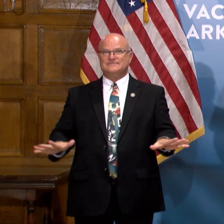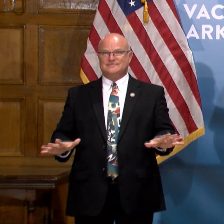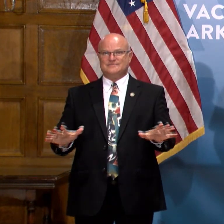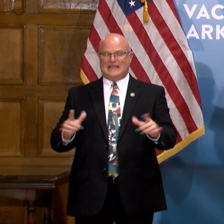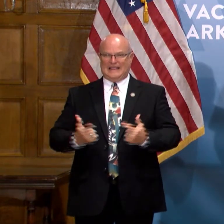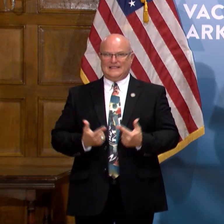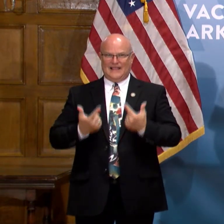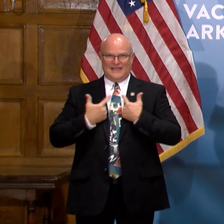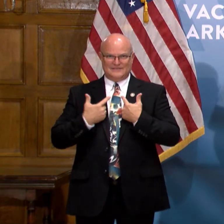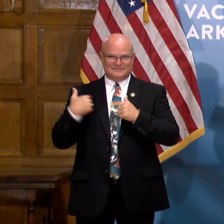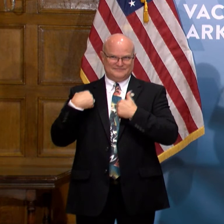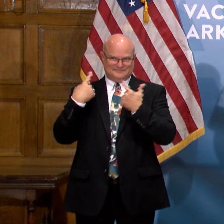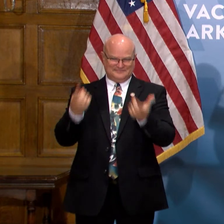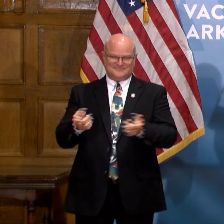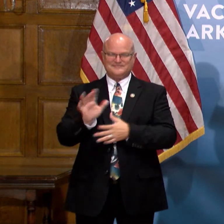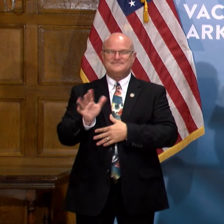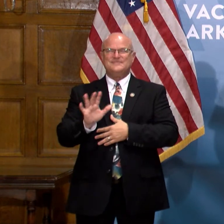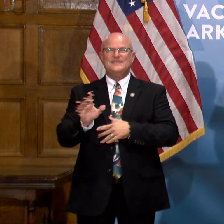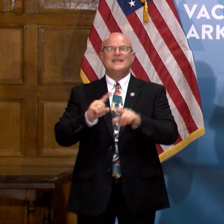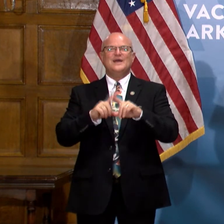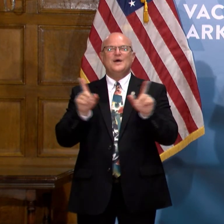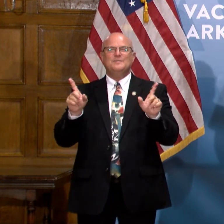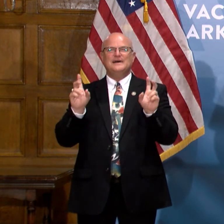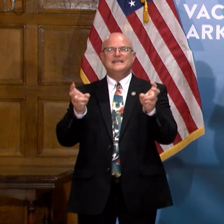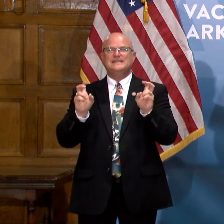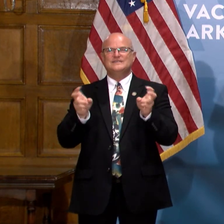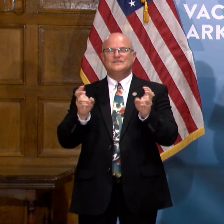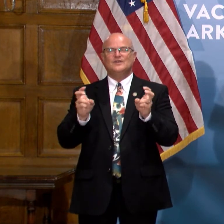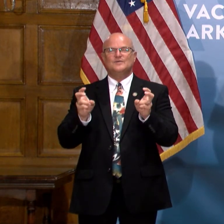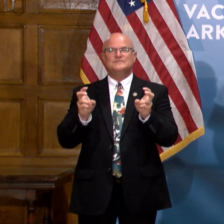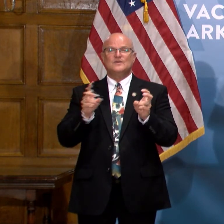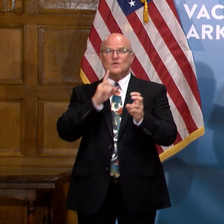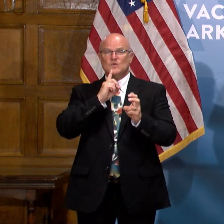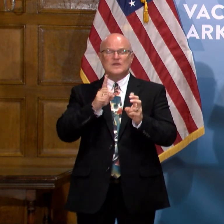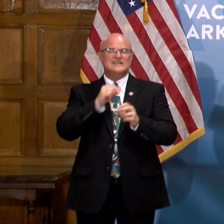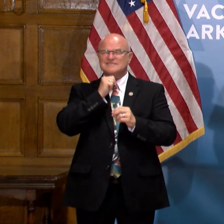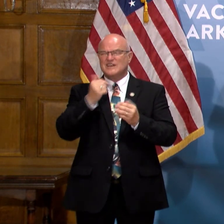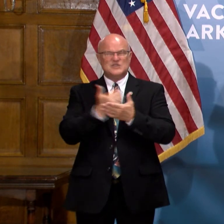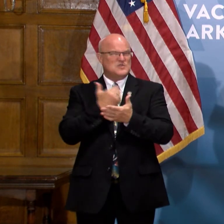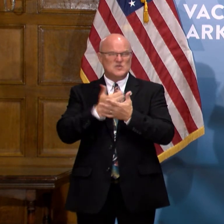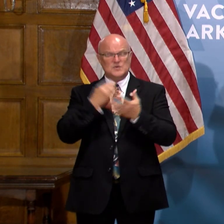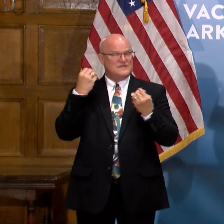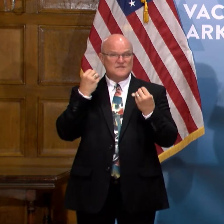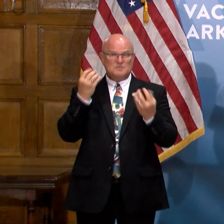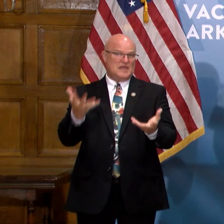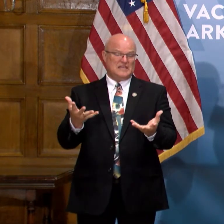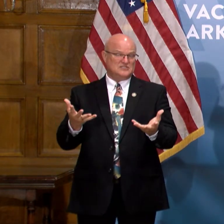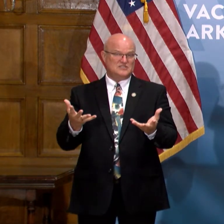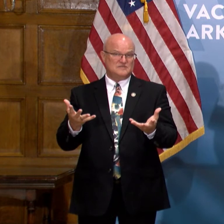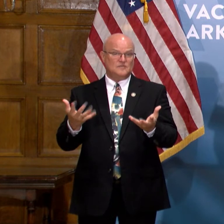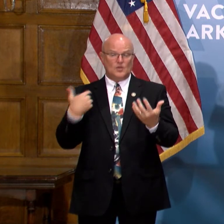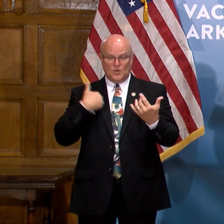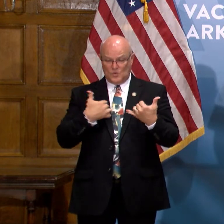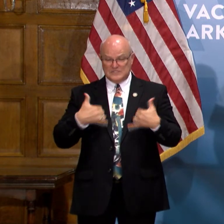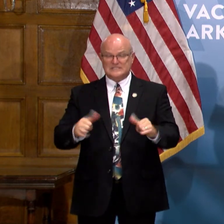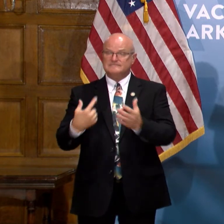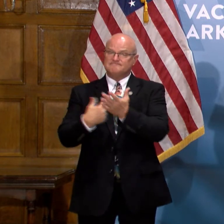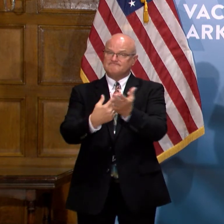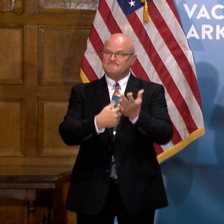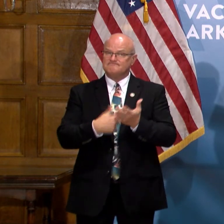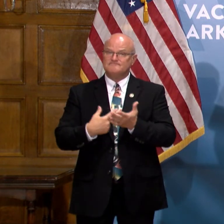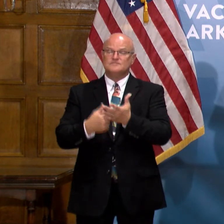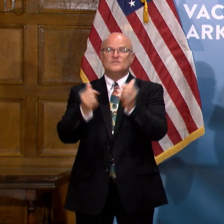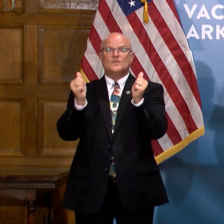of life. But in terms of really not any new information, we're still in